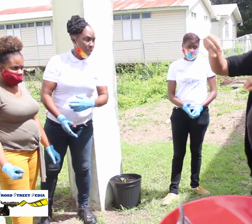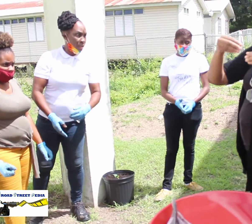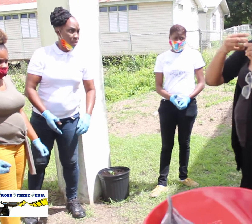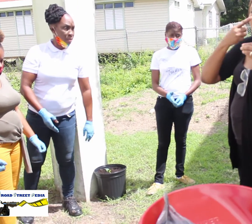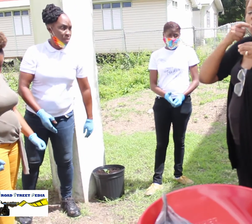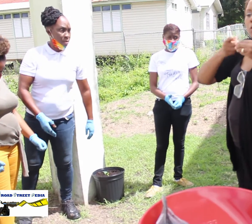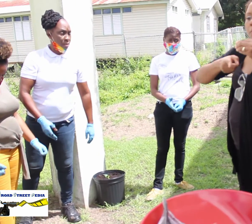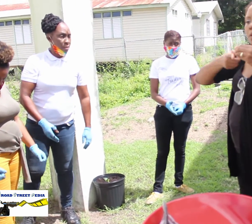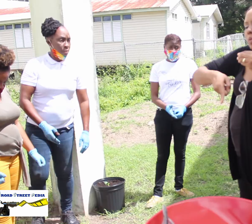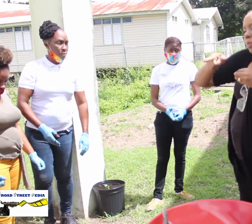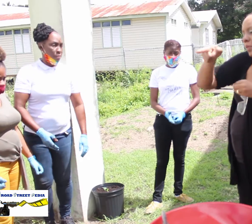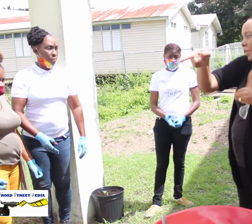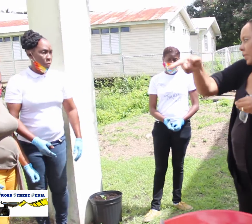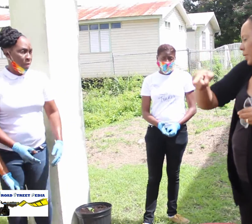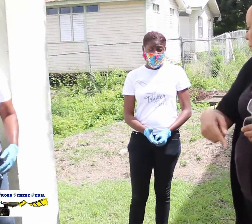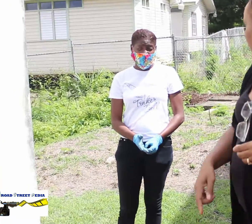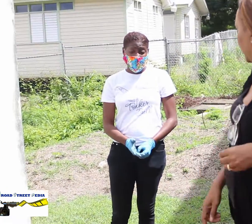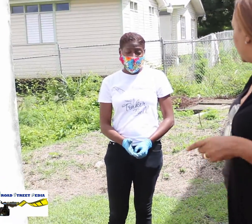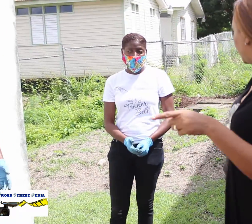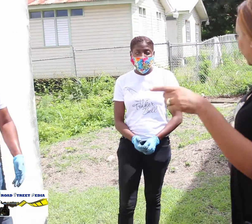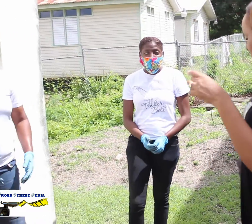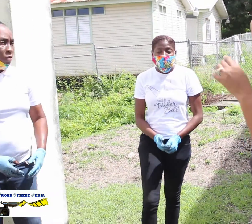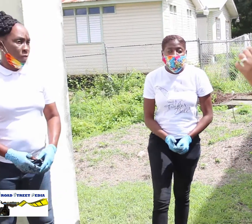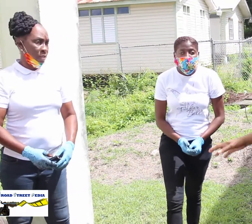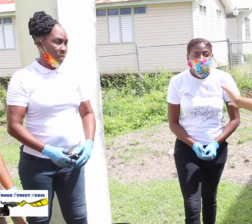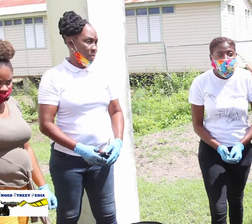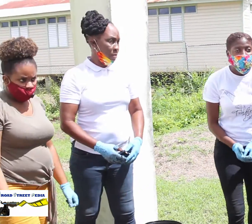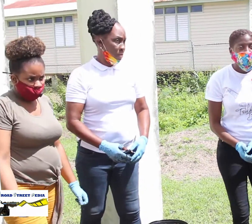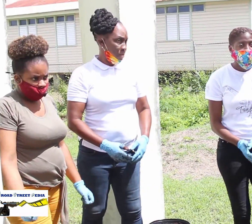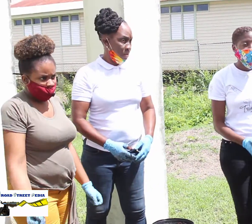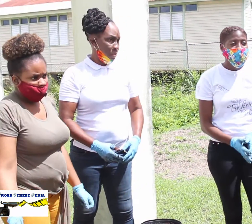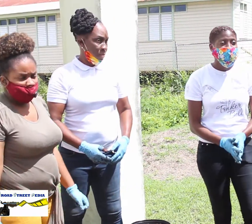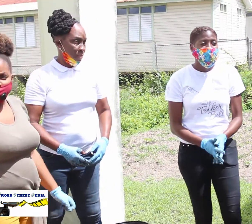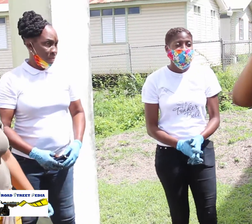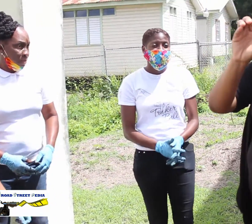tomatoes over there. We can plant okra over there.